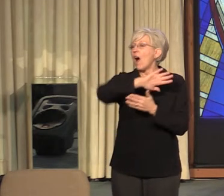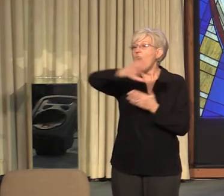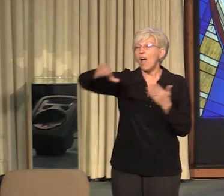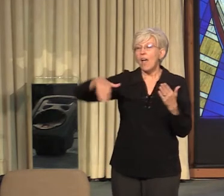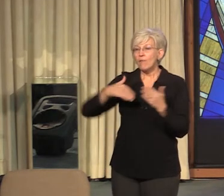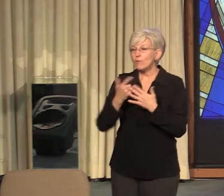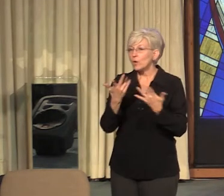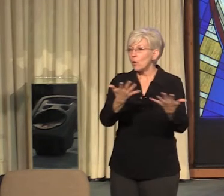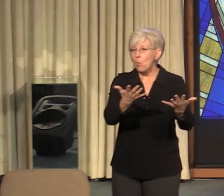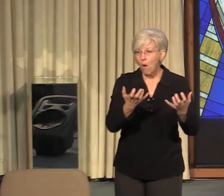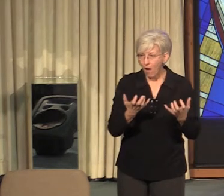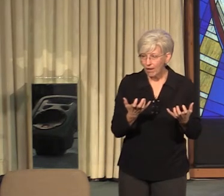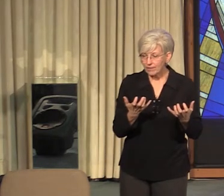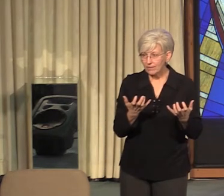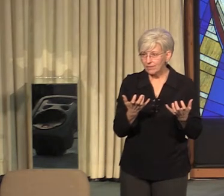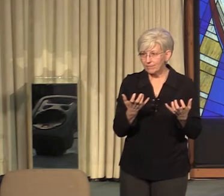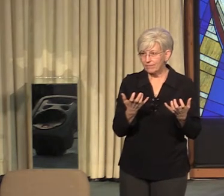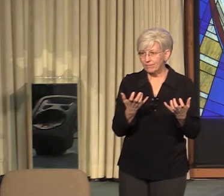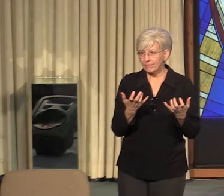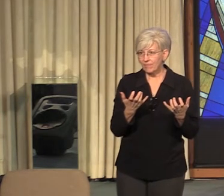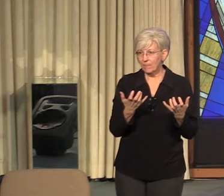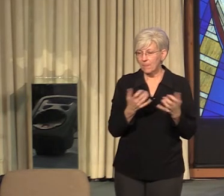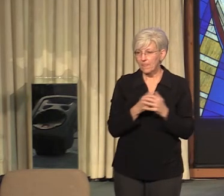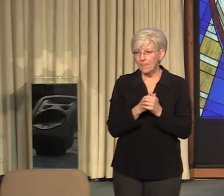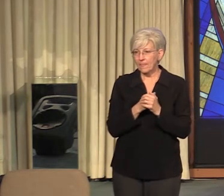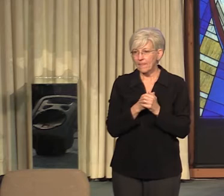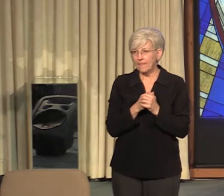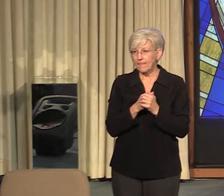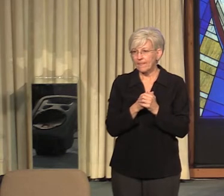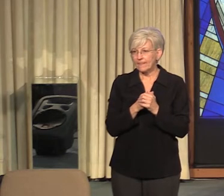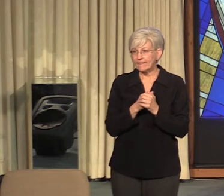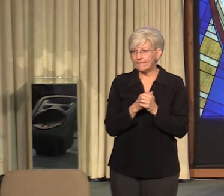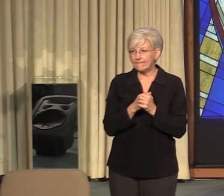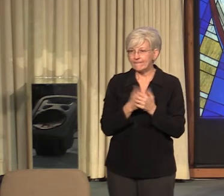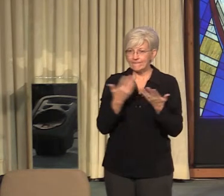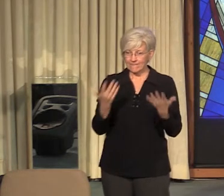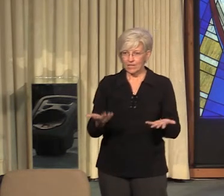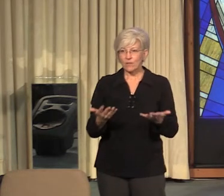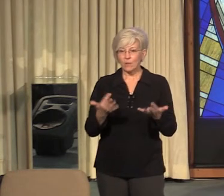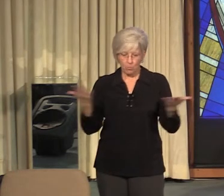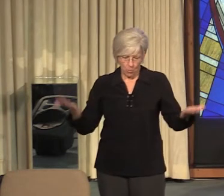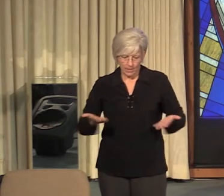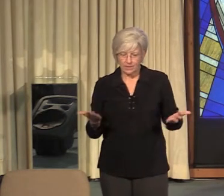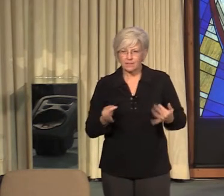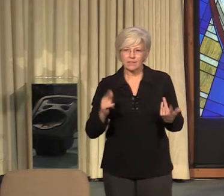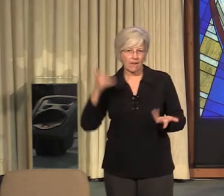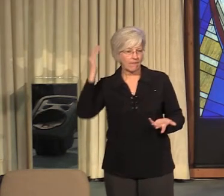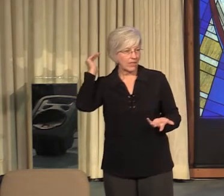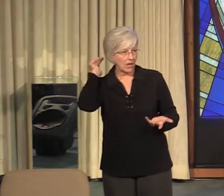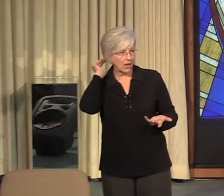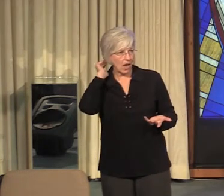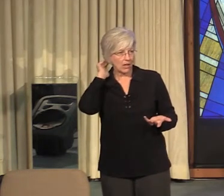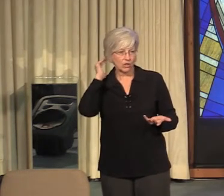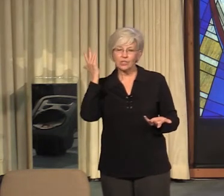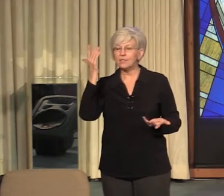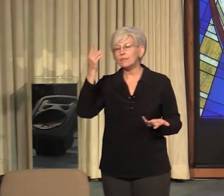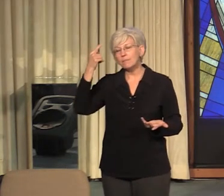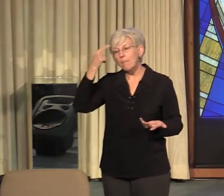things the object of our existence, in the presence of the conscious mind of Christ Jesus, the 7th day of December,